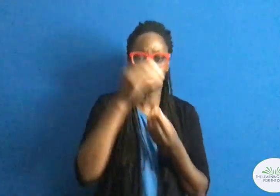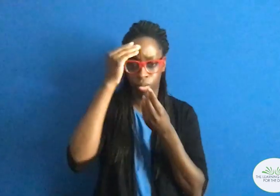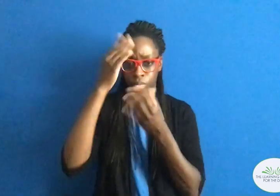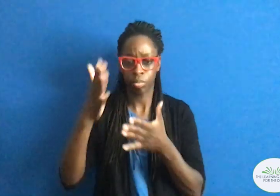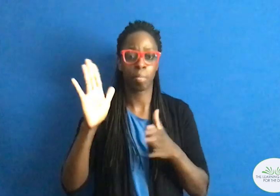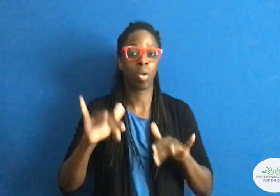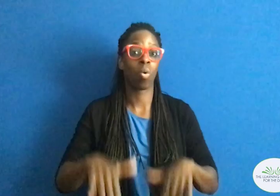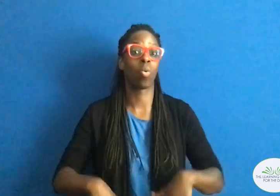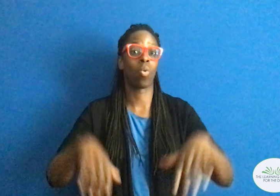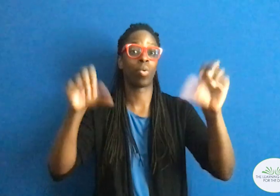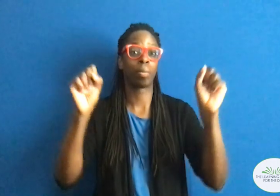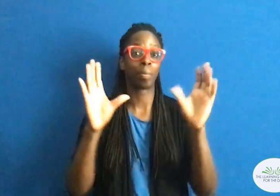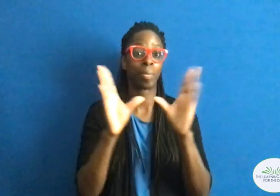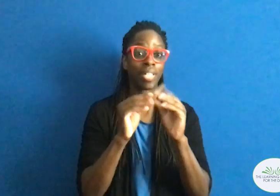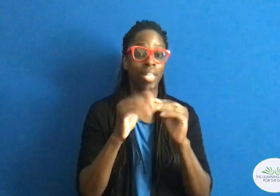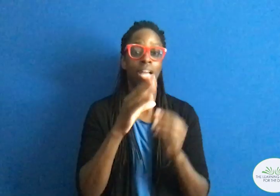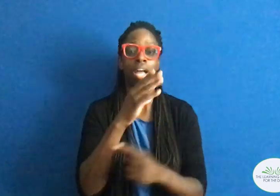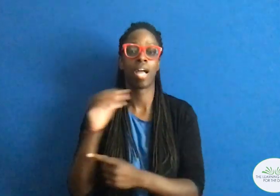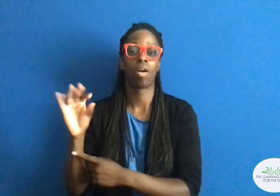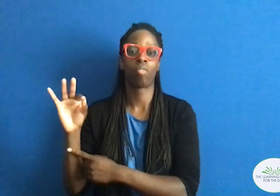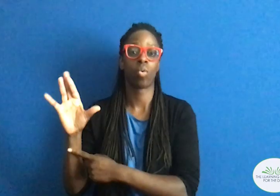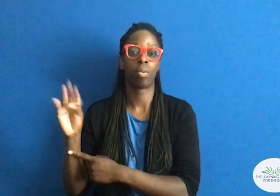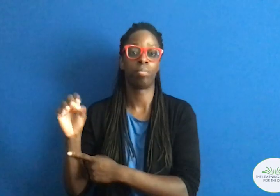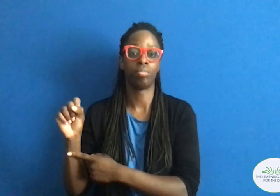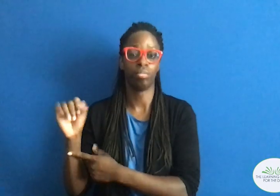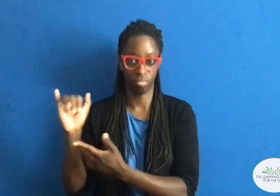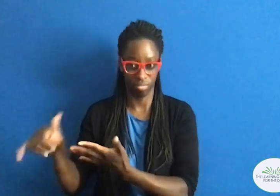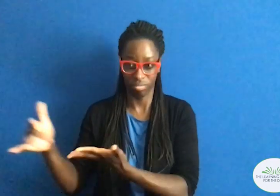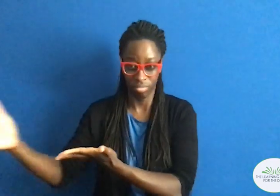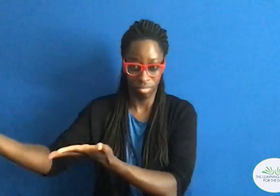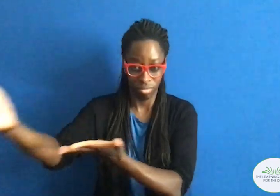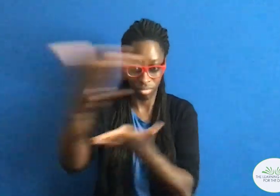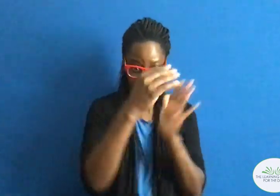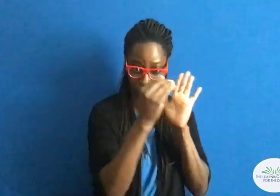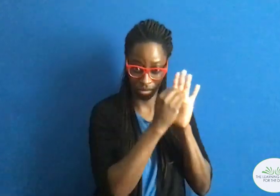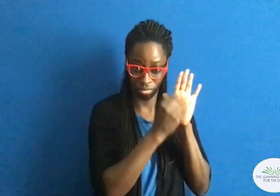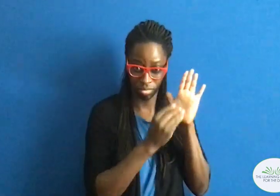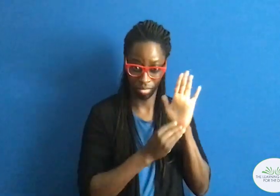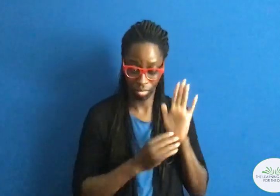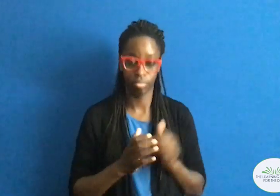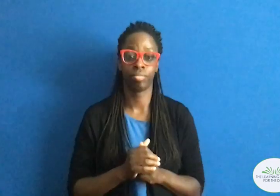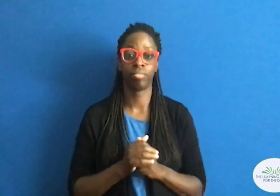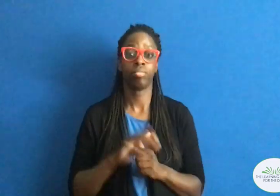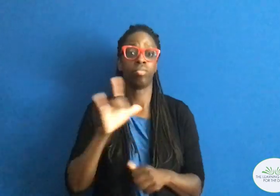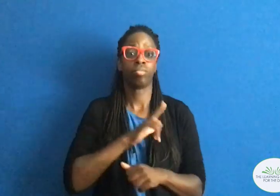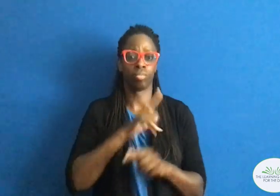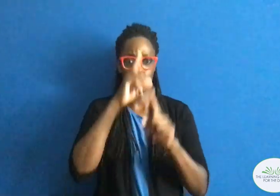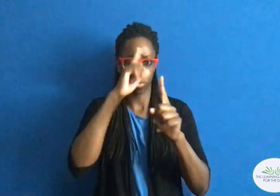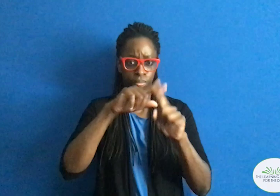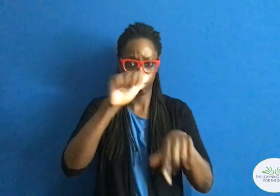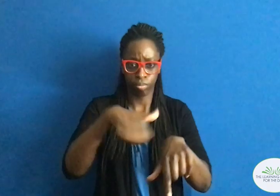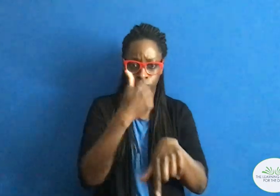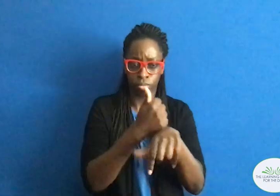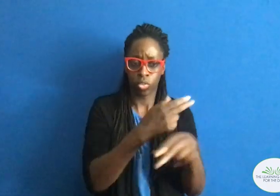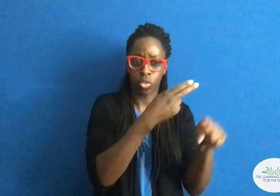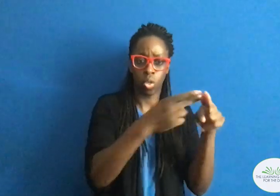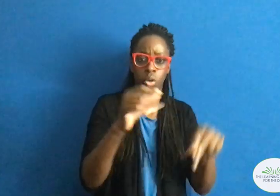This plan presents short and long-term goals and actions aimed at creating a culture that is truly